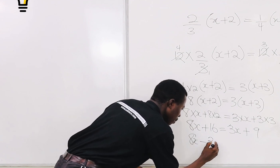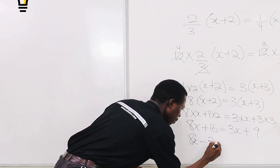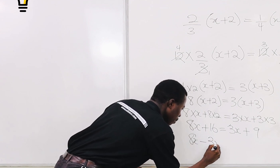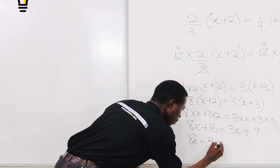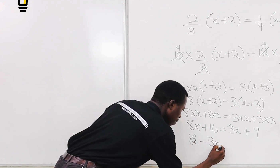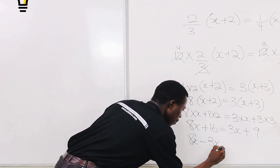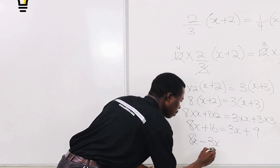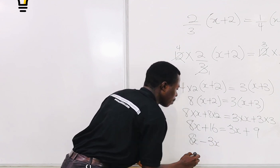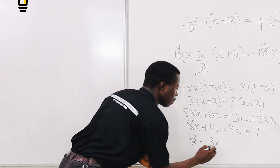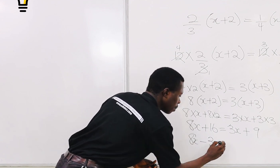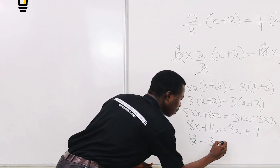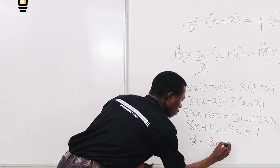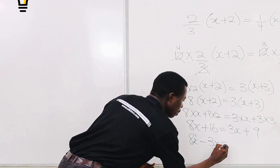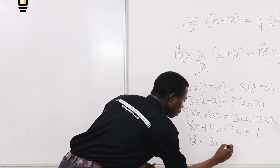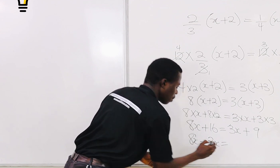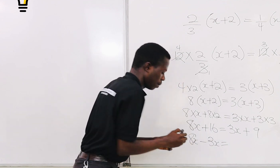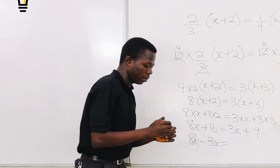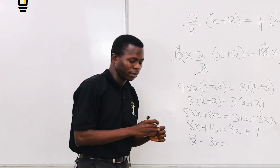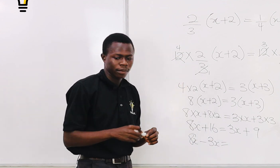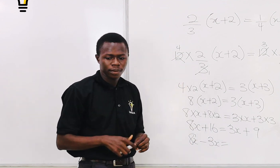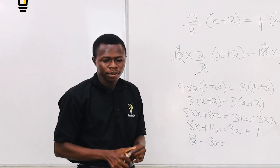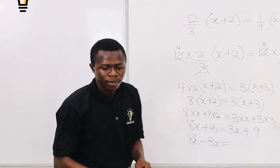Minus 3x is what we are going to have now.